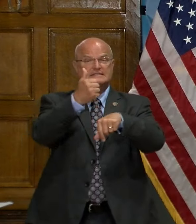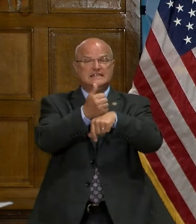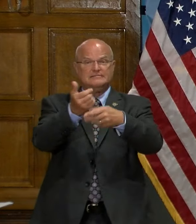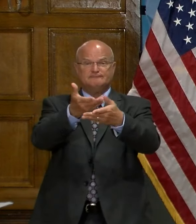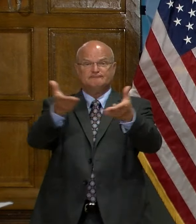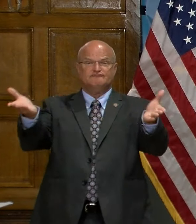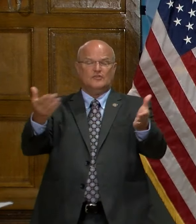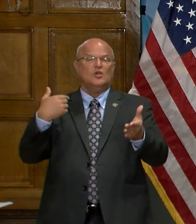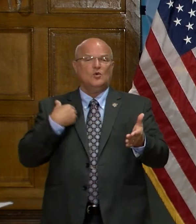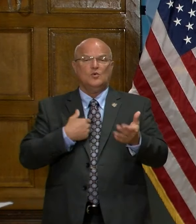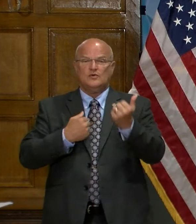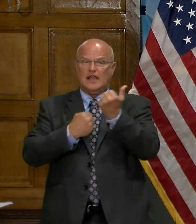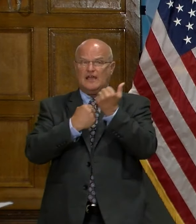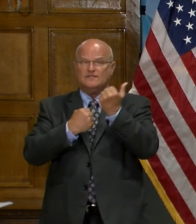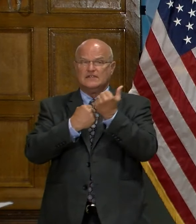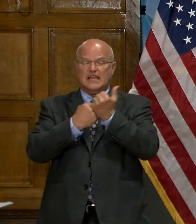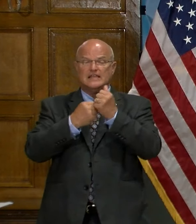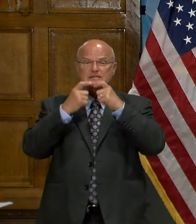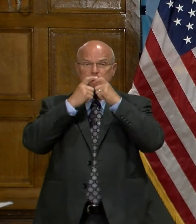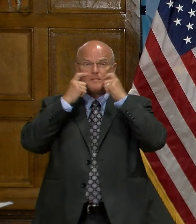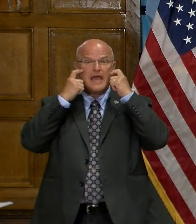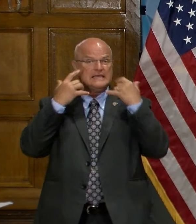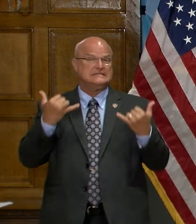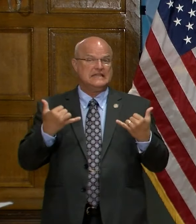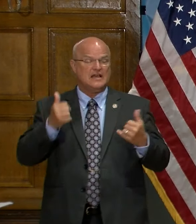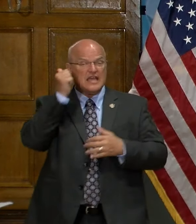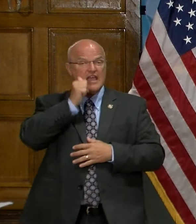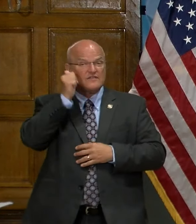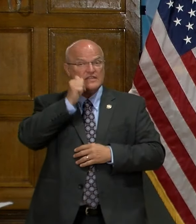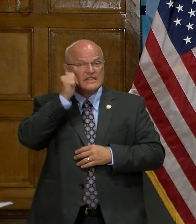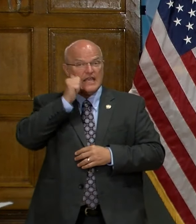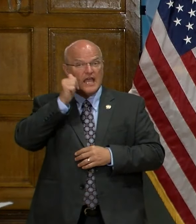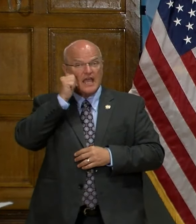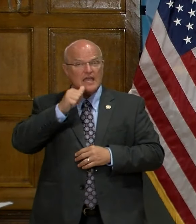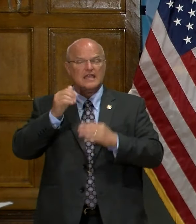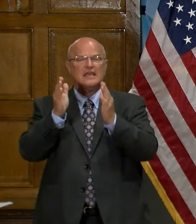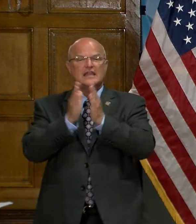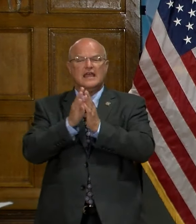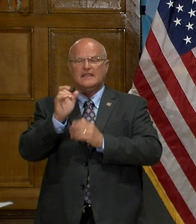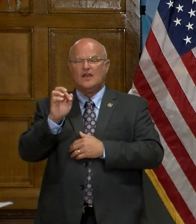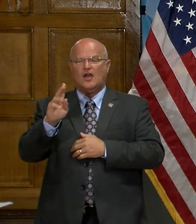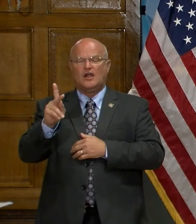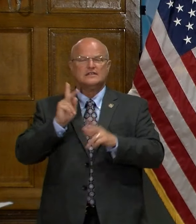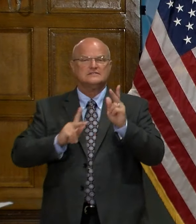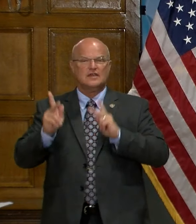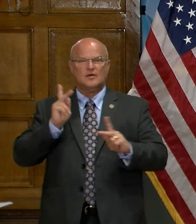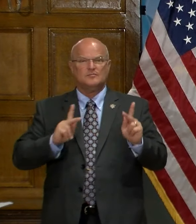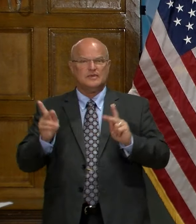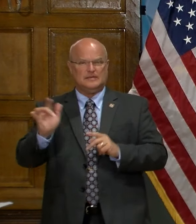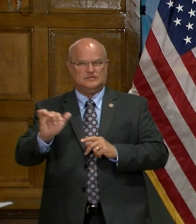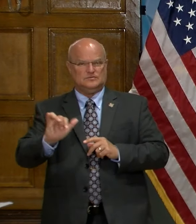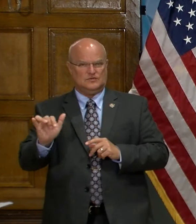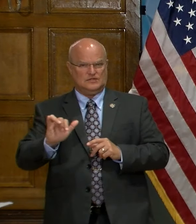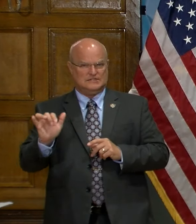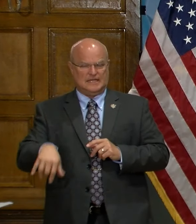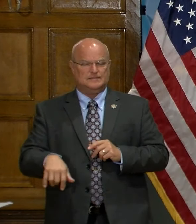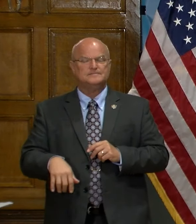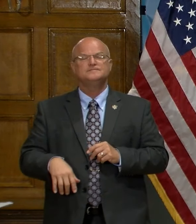there. We are advocating wearing masks every day, and ask the Arkansas citizens to do